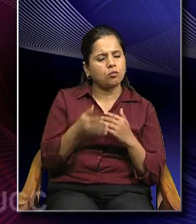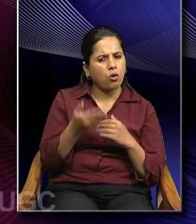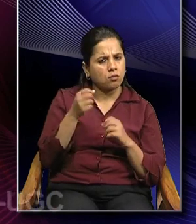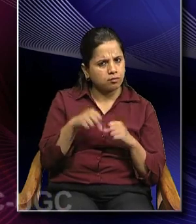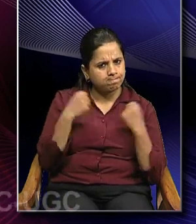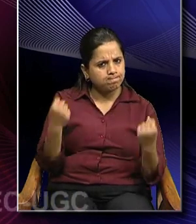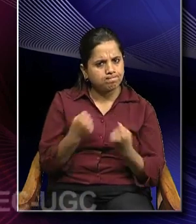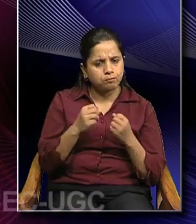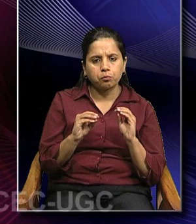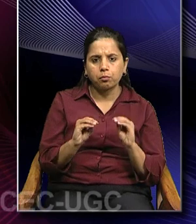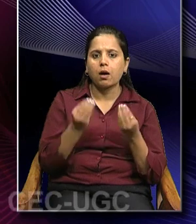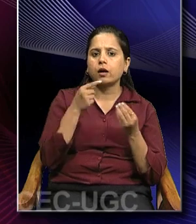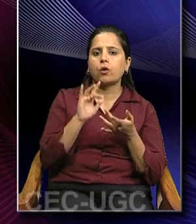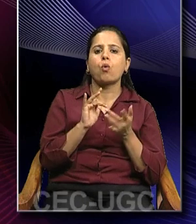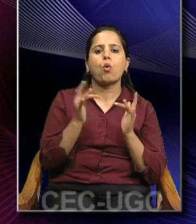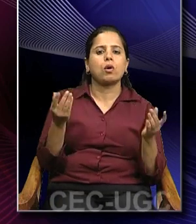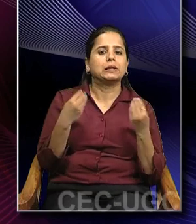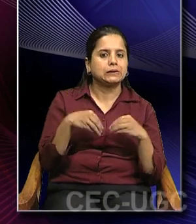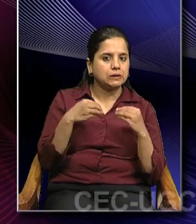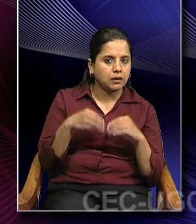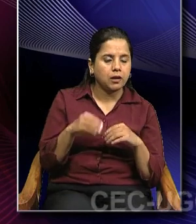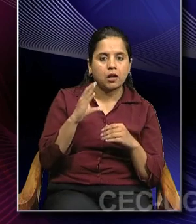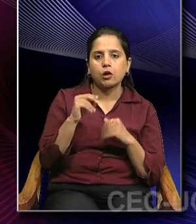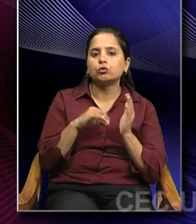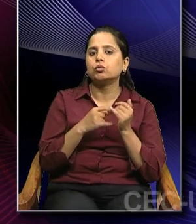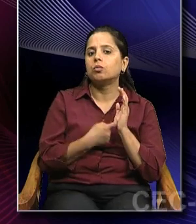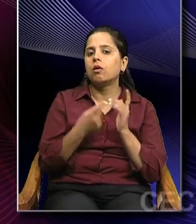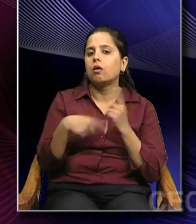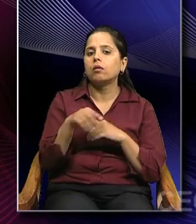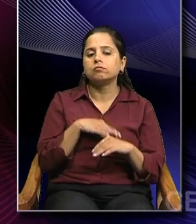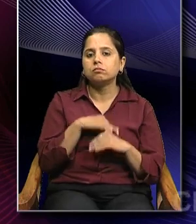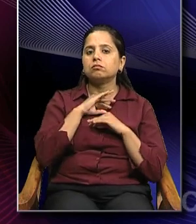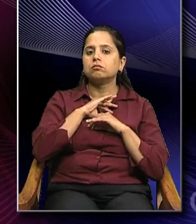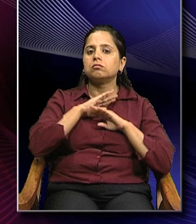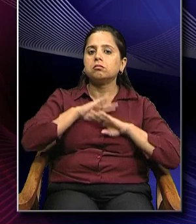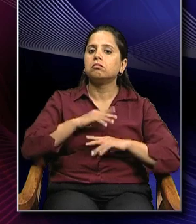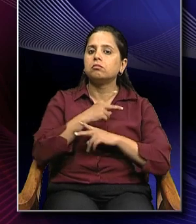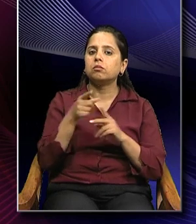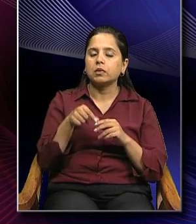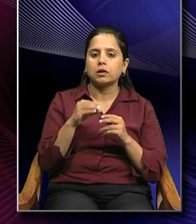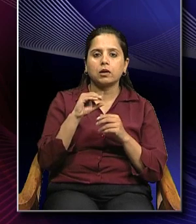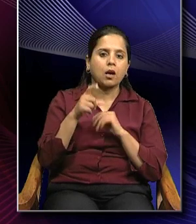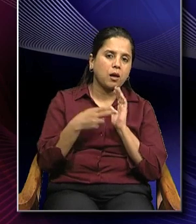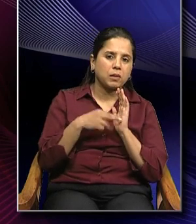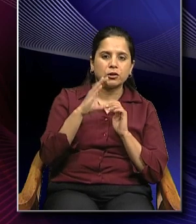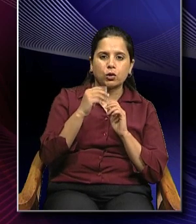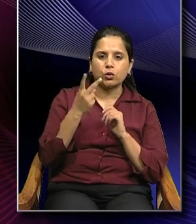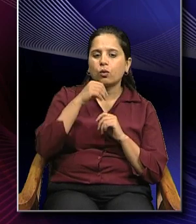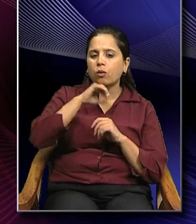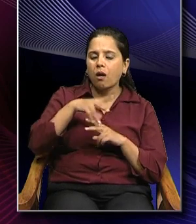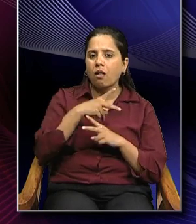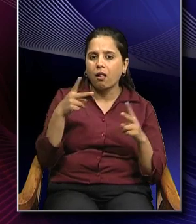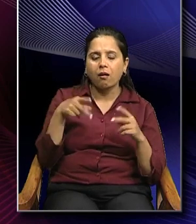to improve online sales and consumer satisfaction, and eventually it will reduce the carbon footprints of the brands as